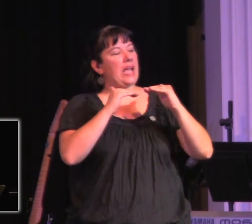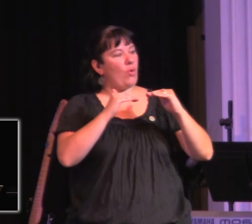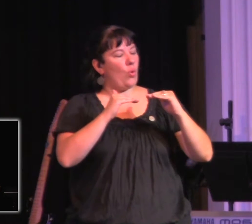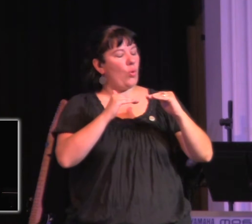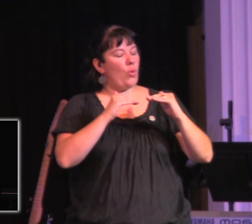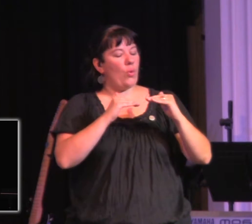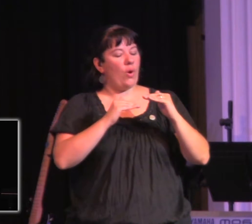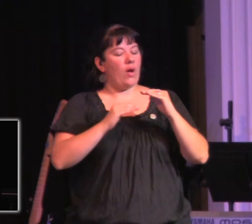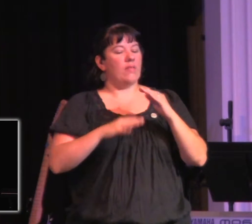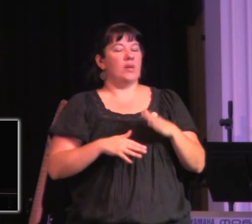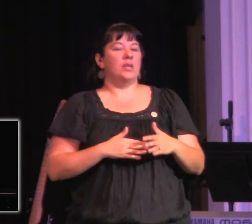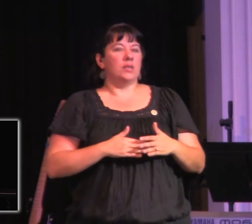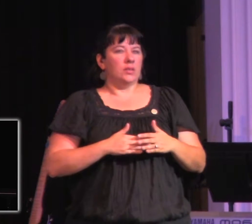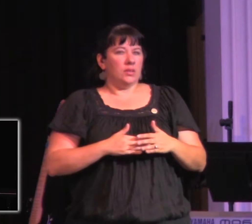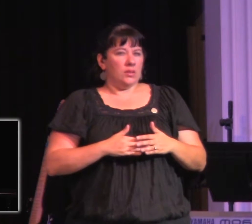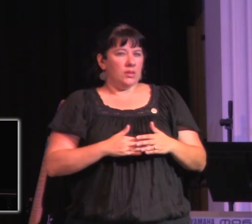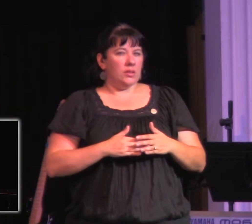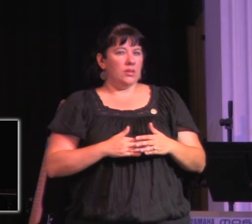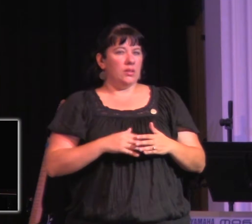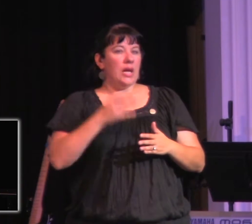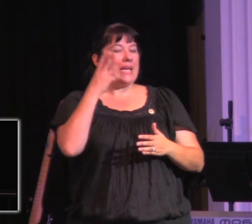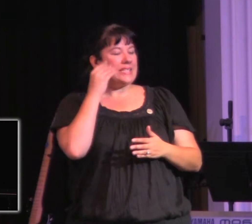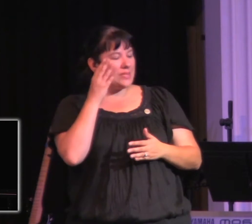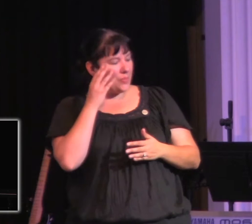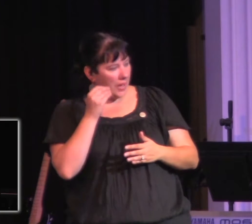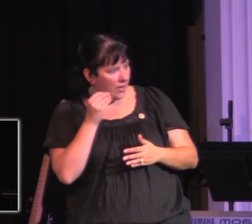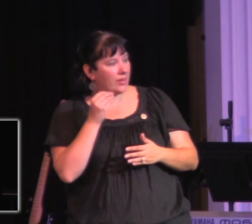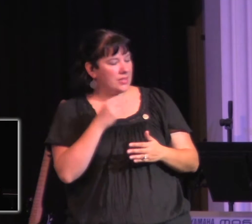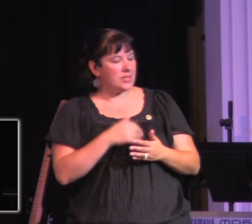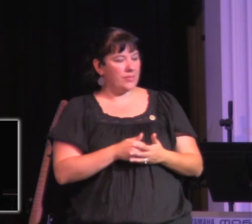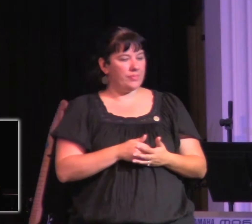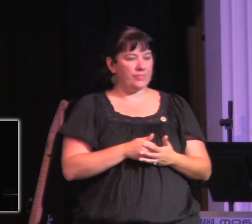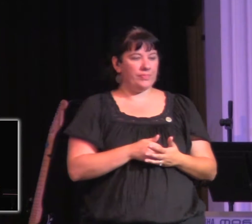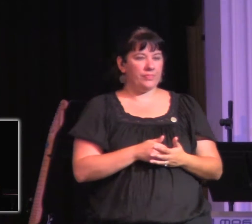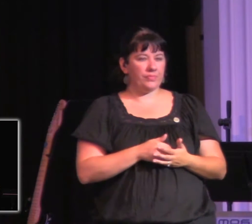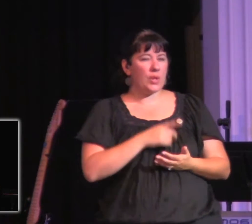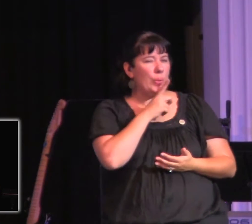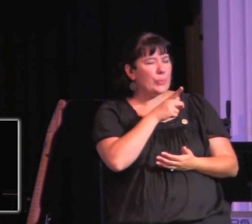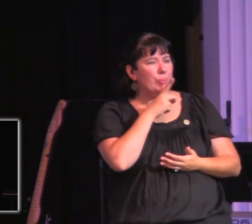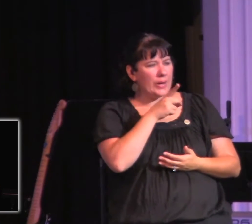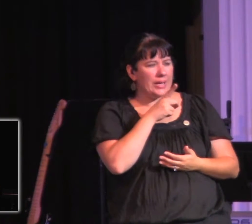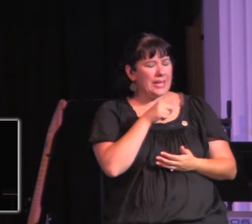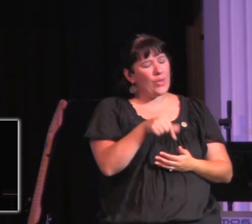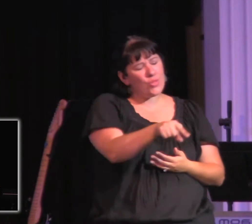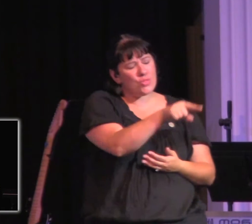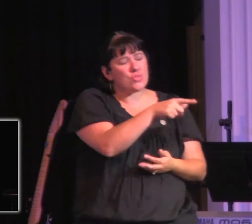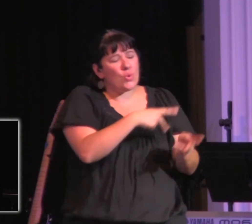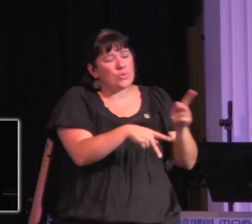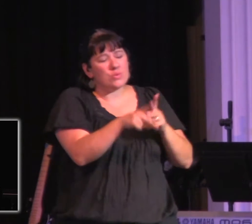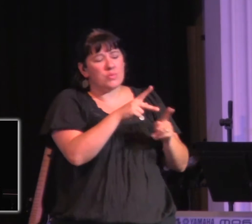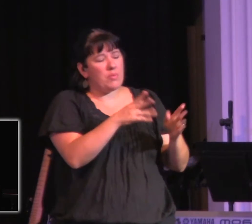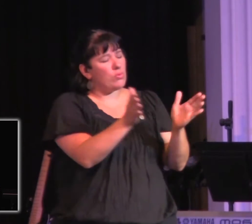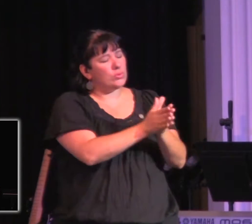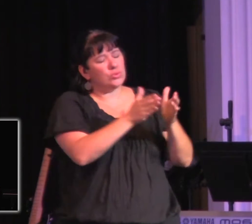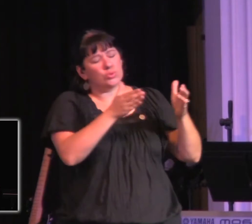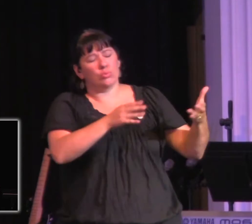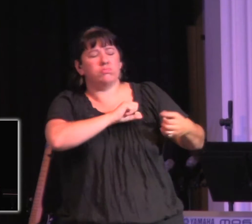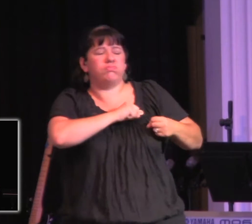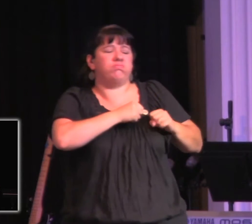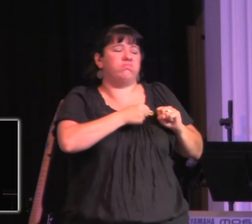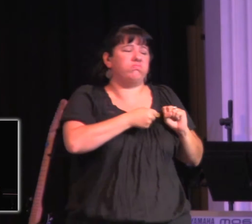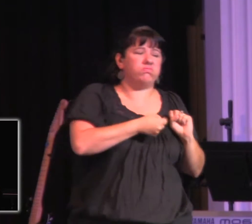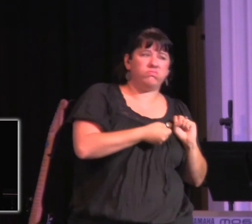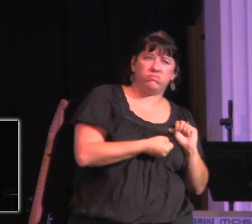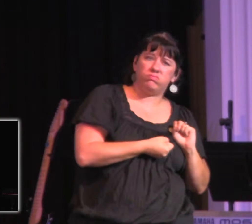really, the root of it is really because they're broken. These sinful behavior problems many